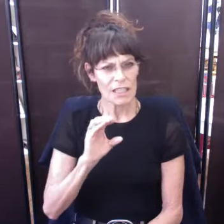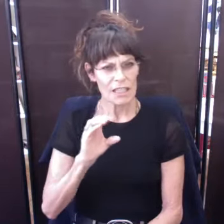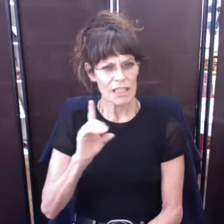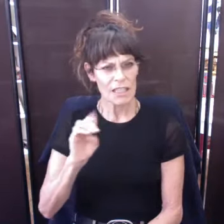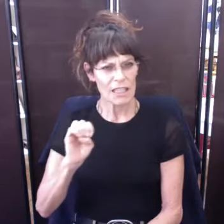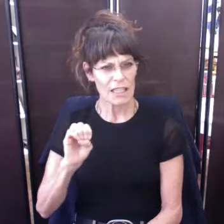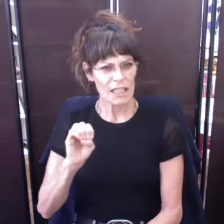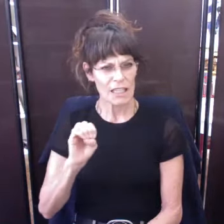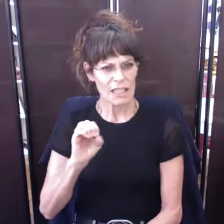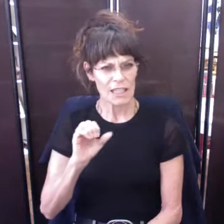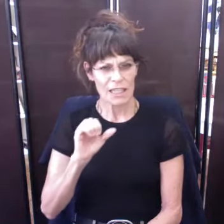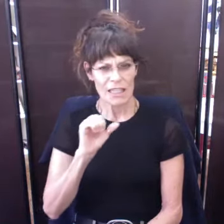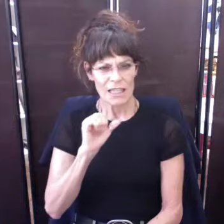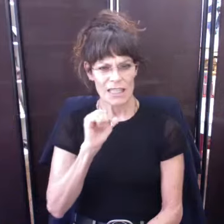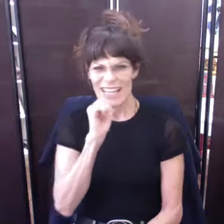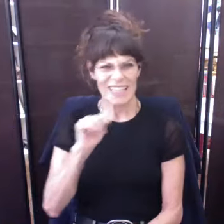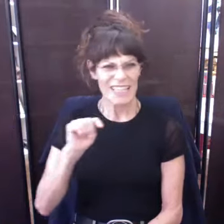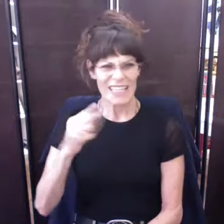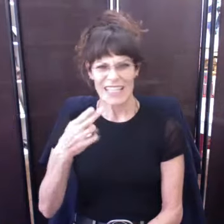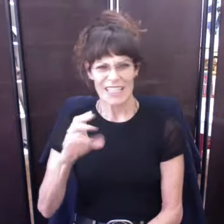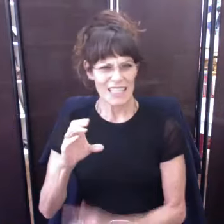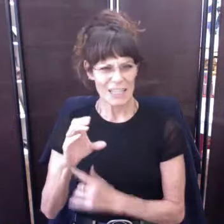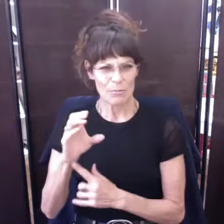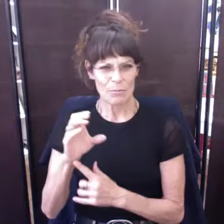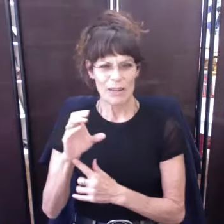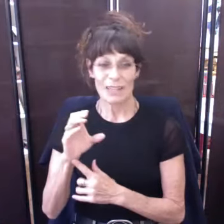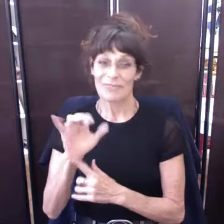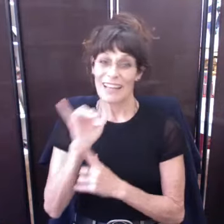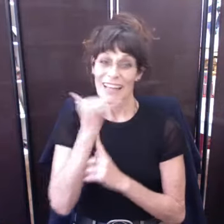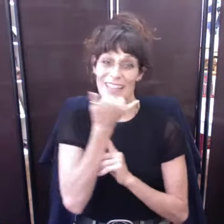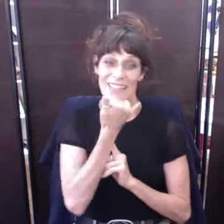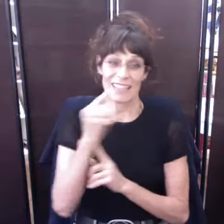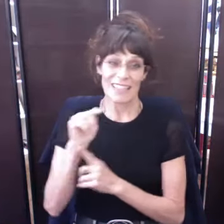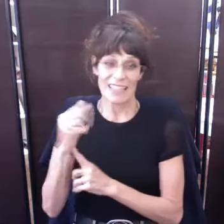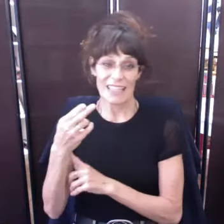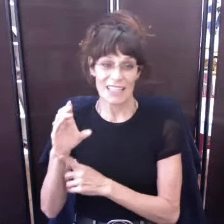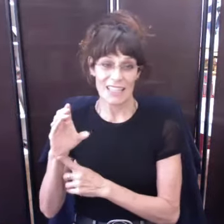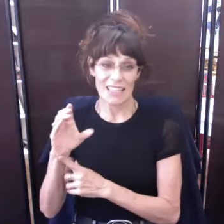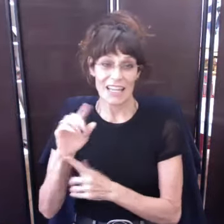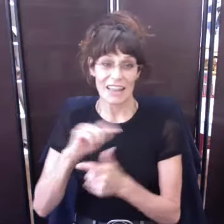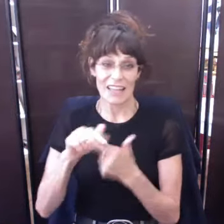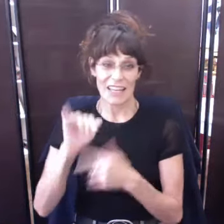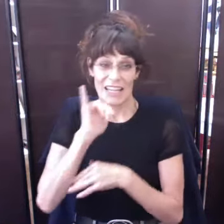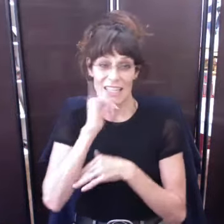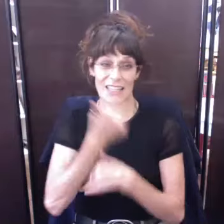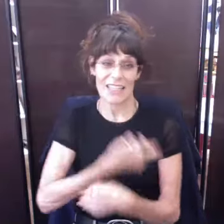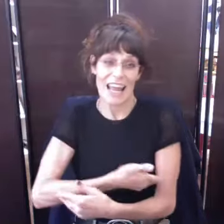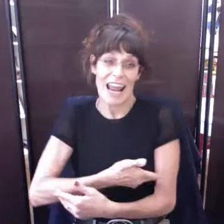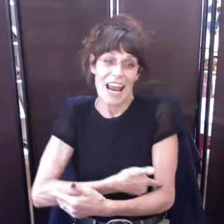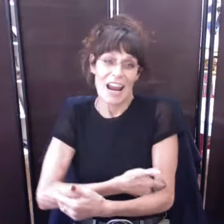got the THC stuff, and then of course accidentally shot heroin into their veins. And anyway, they found her